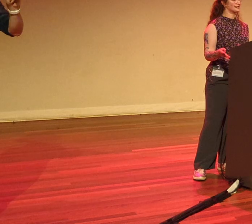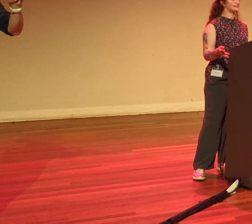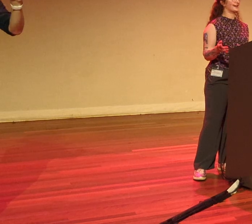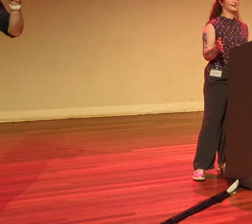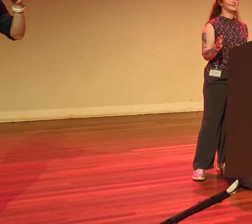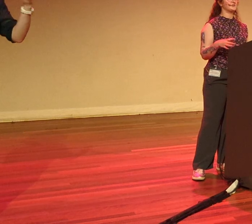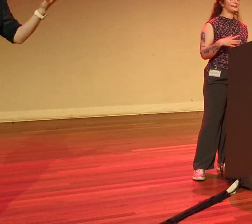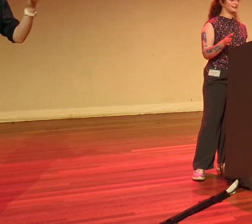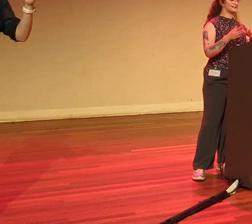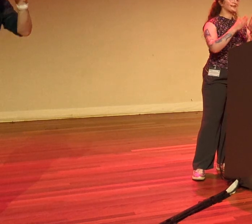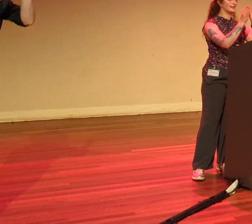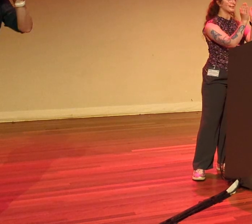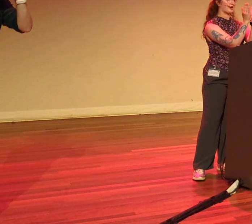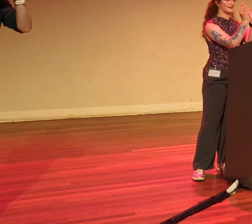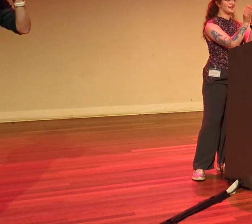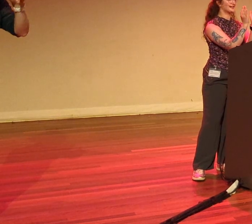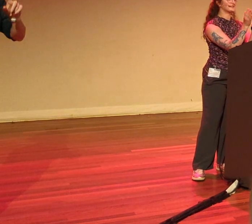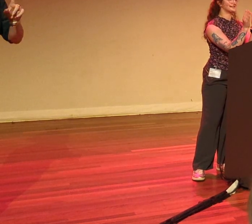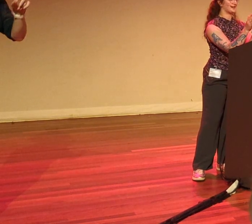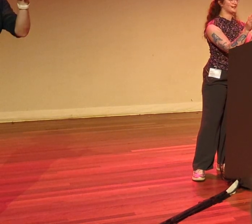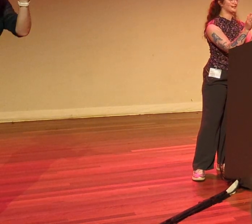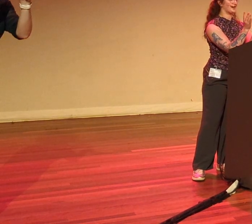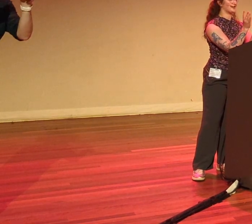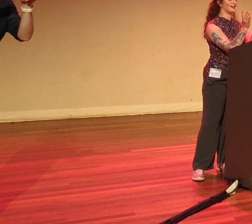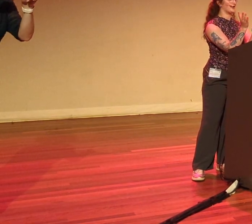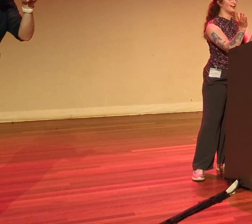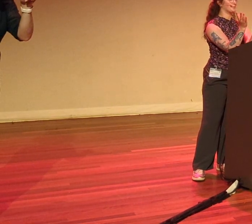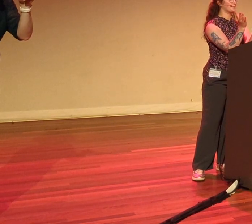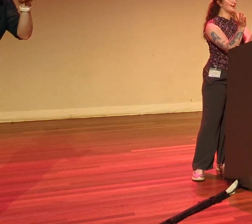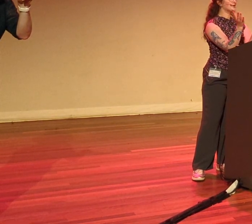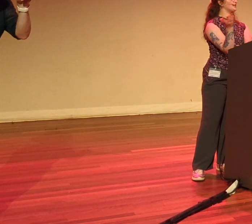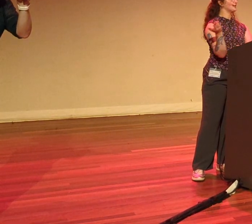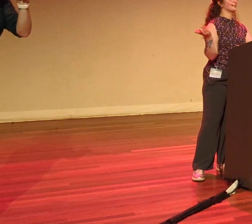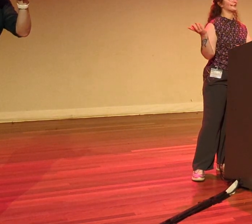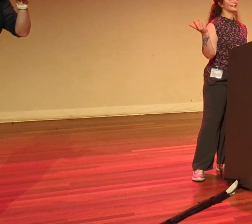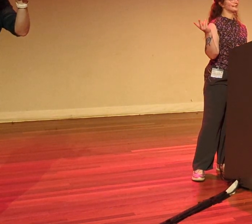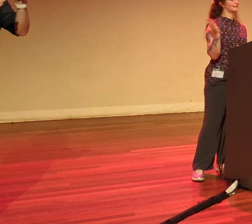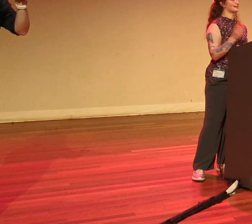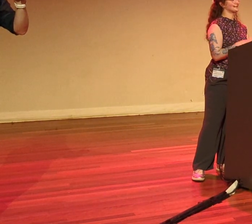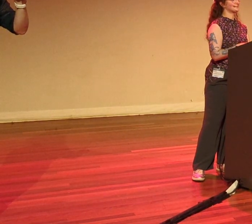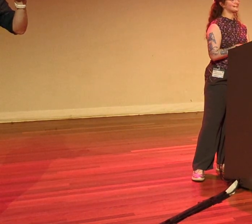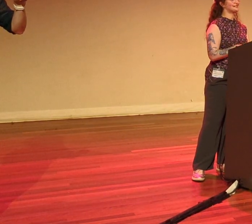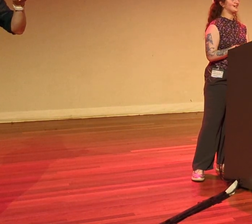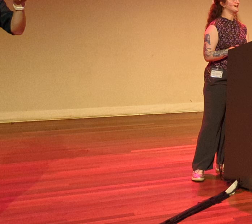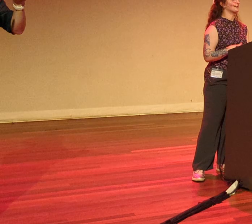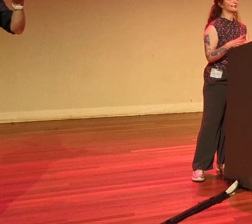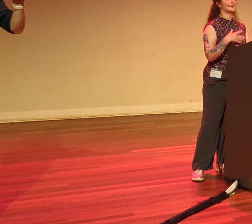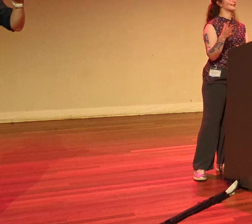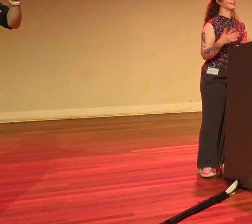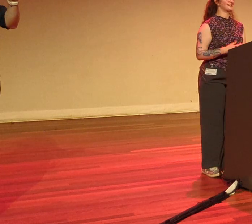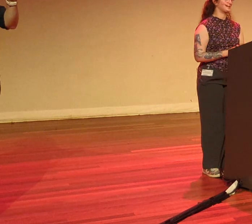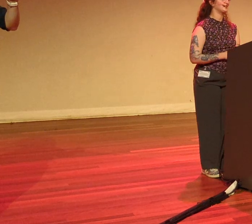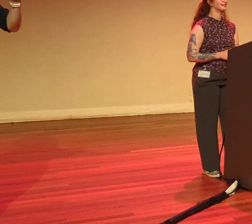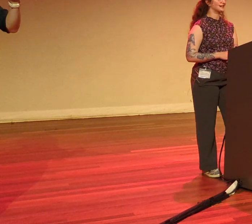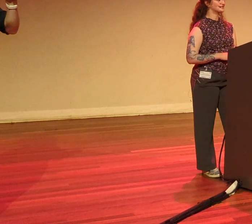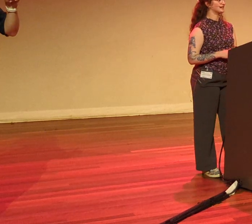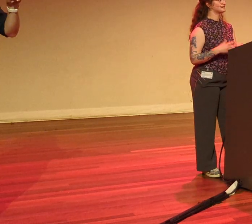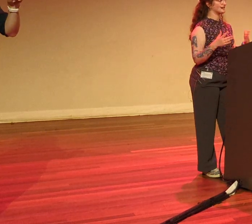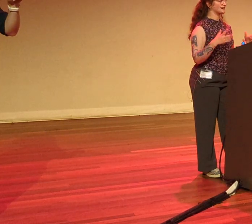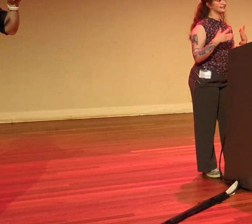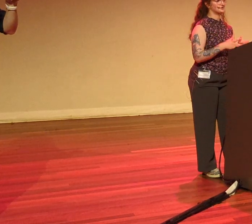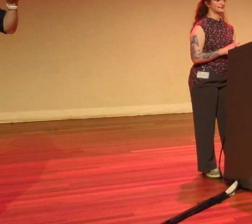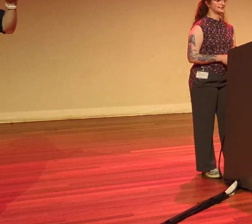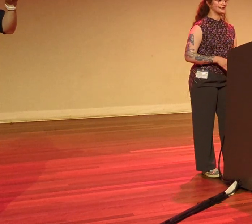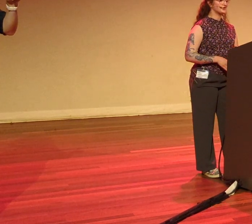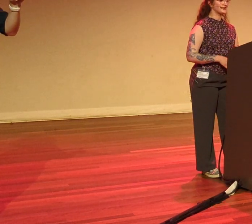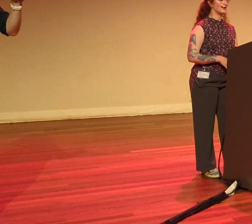gesture starts, and if it was within about 1/10 of a second that Peter or Dr. Steen or whoever originally made the data set